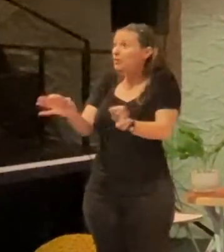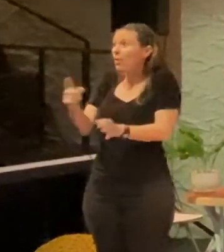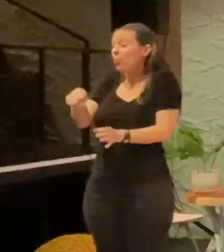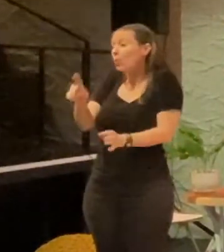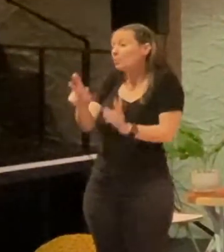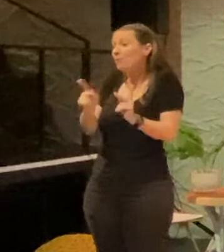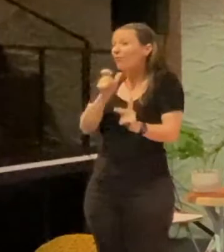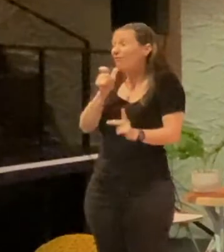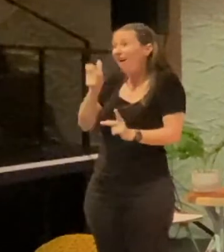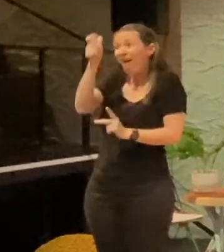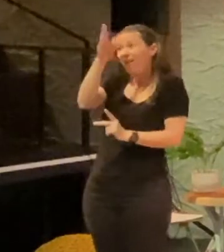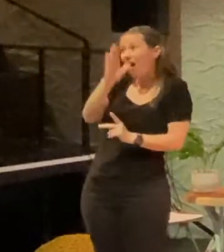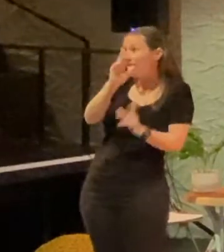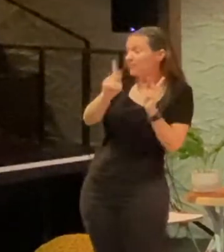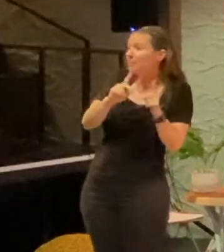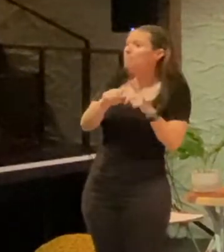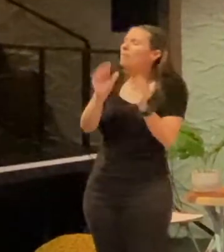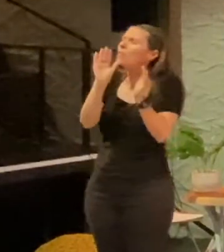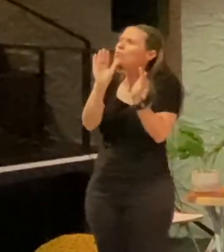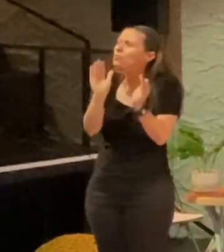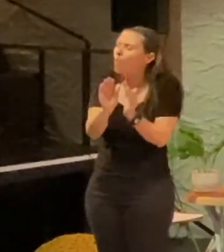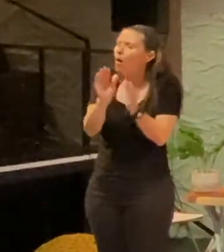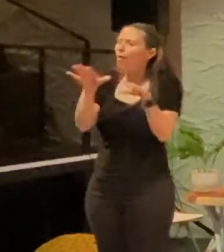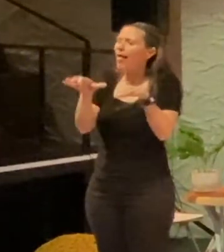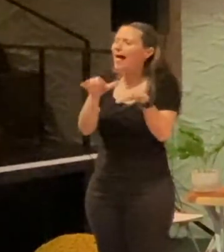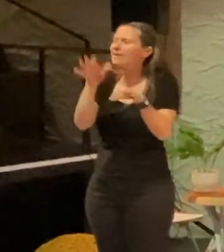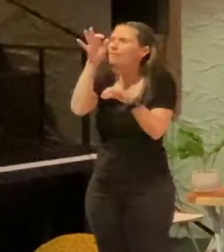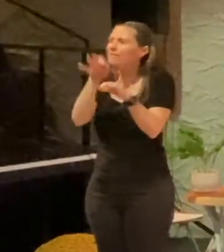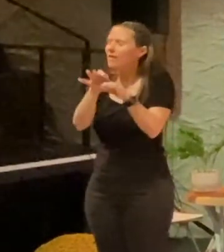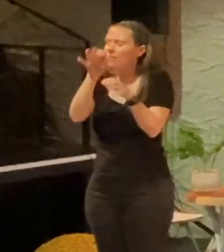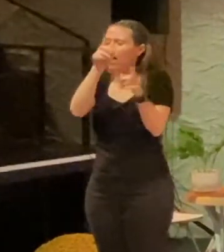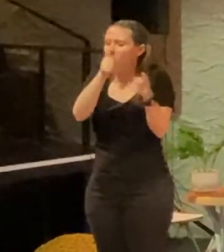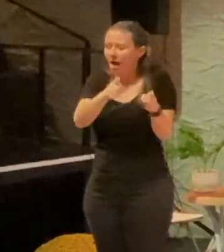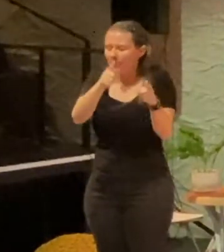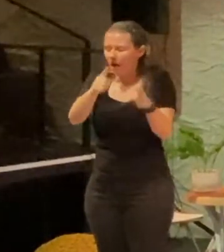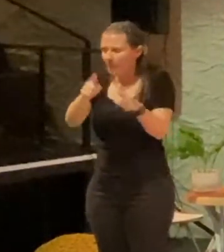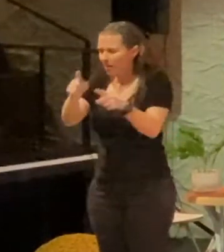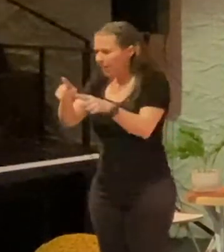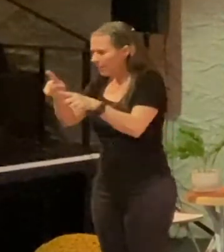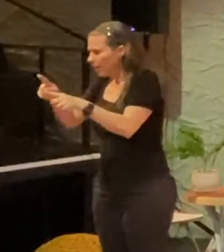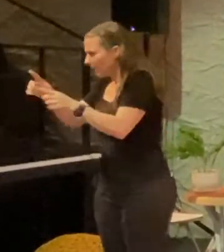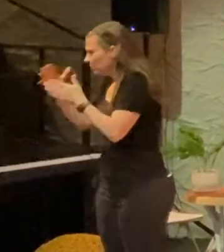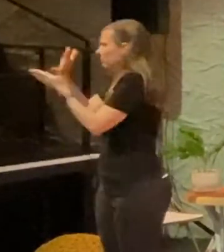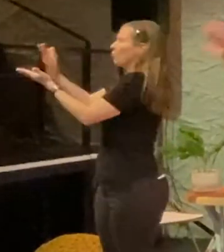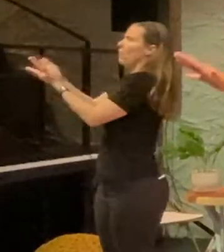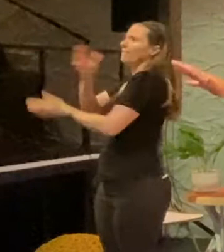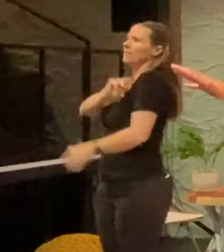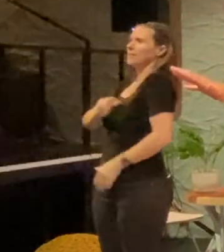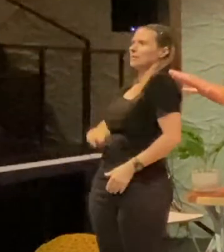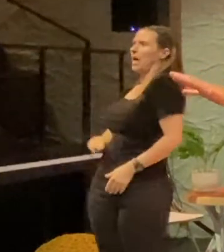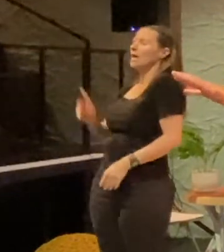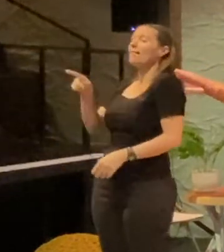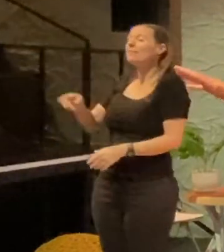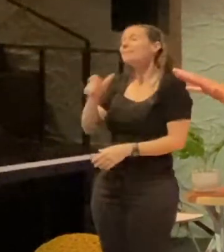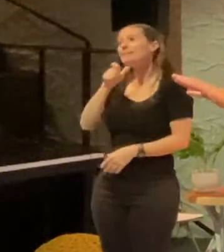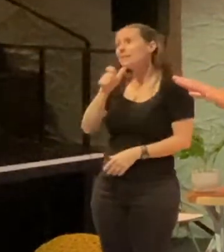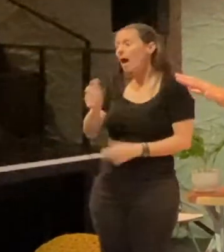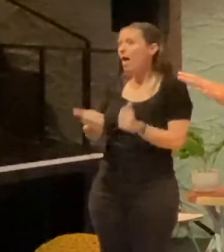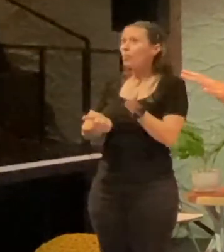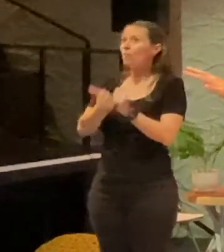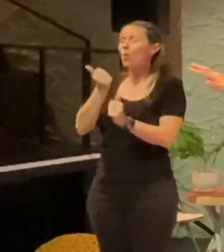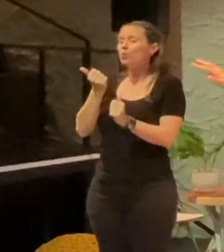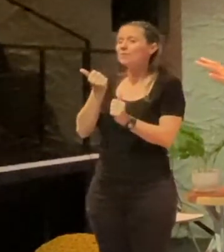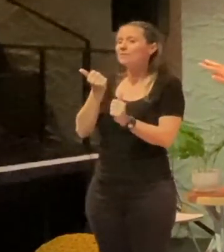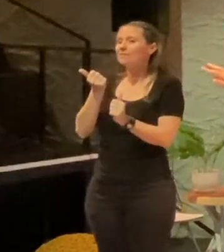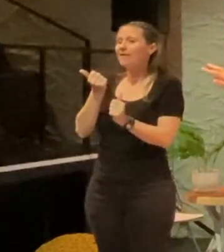not actually God's people, but their small acts of faith that led to the arrival of the Messiah. This is not the most flattering